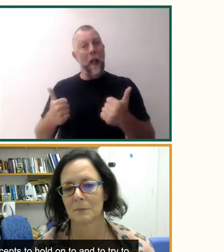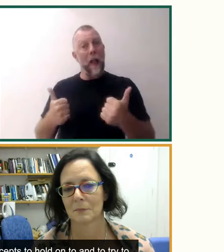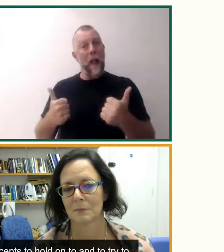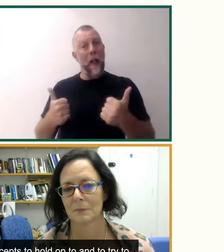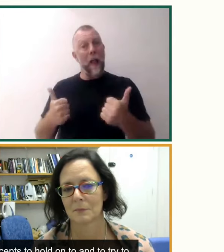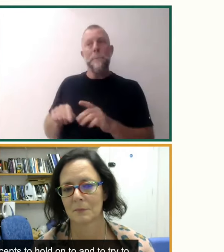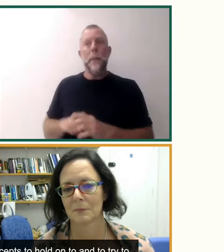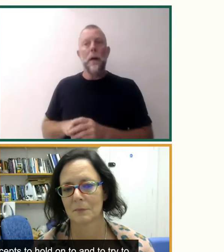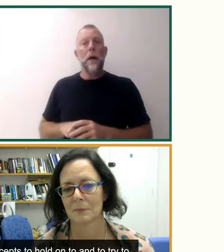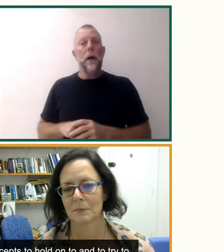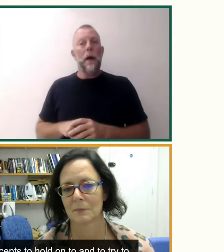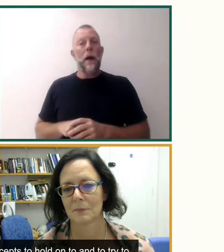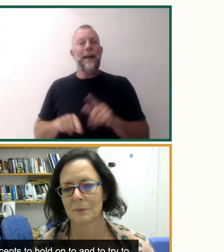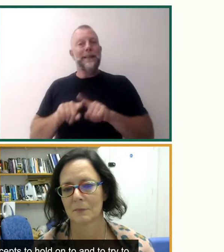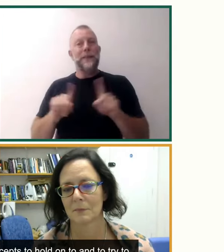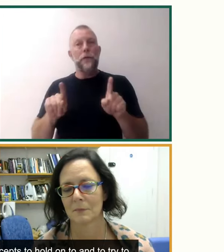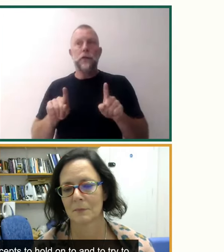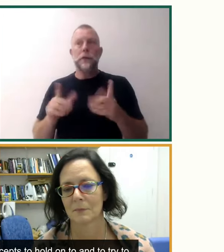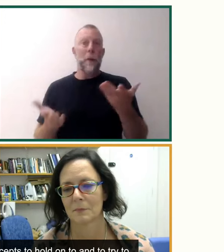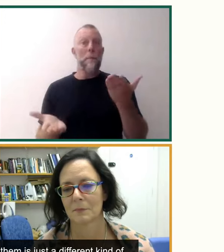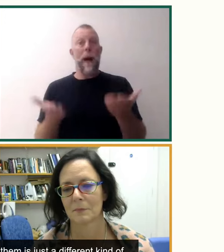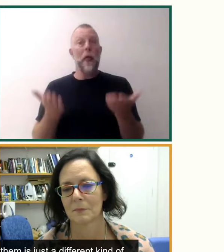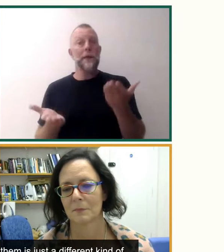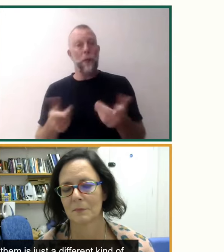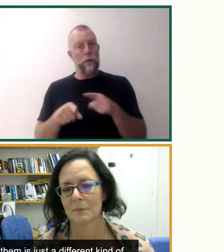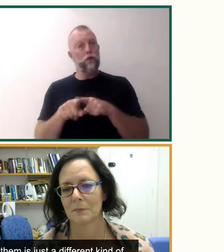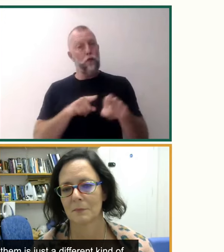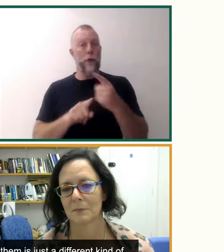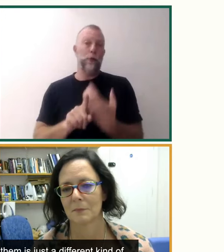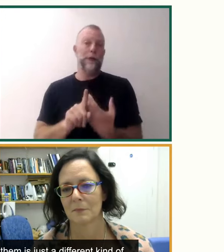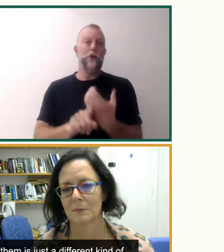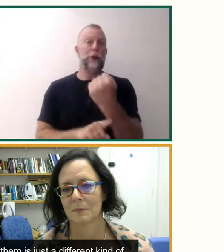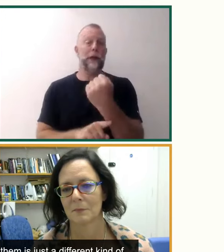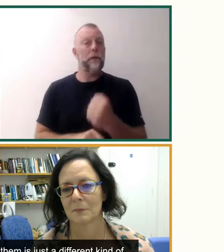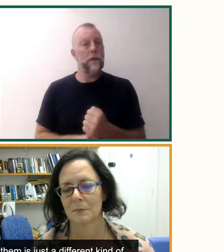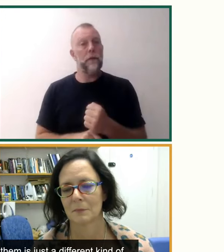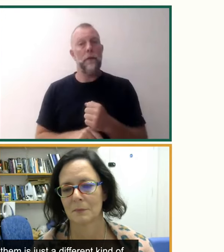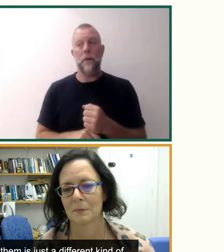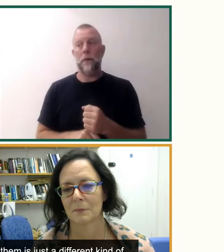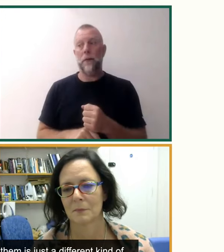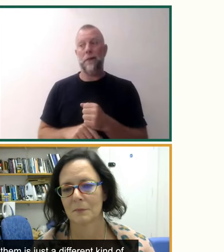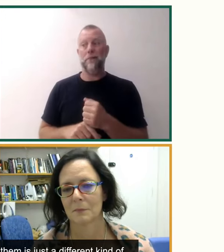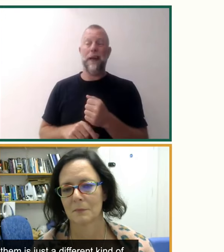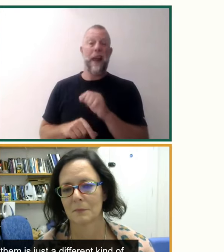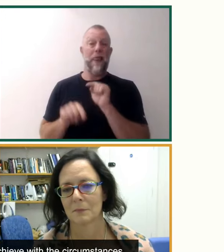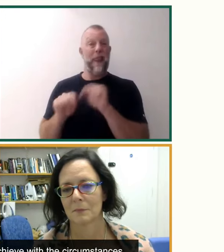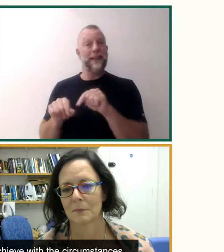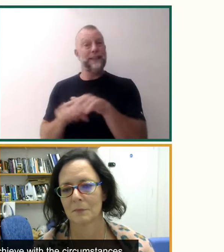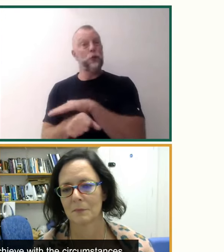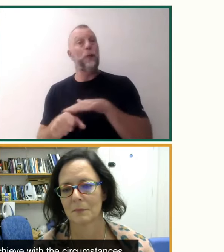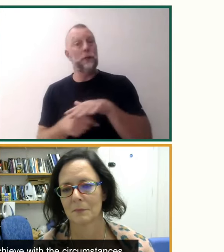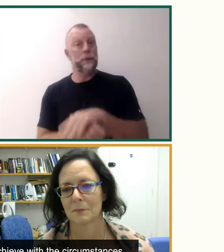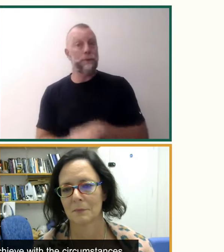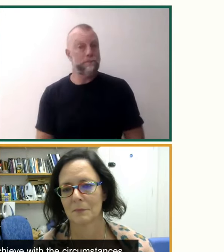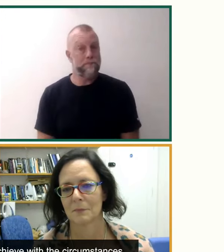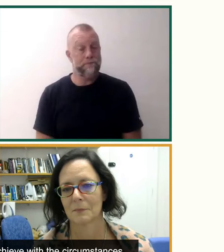different kind of balance that we've got to try and achieve with the circumstances that are presented to us.